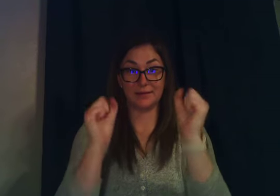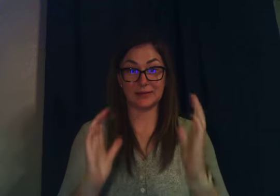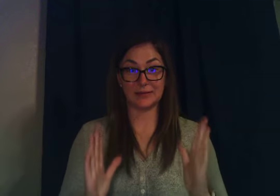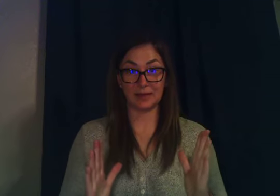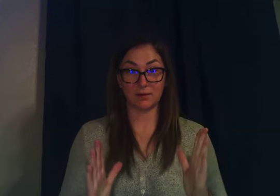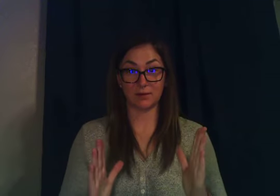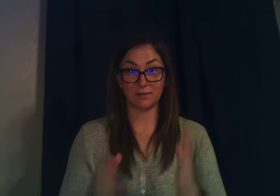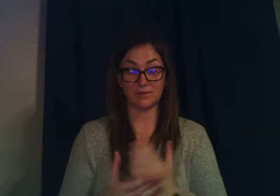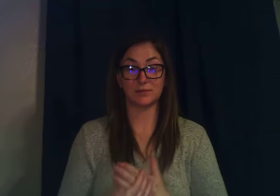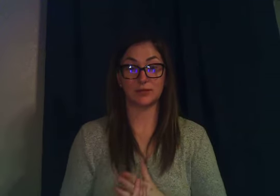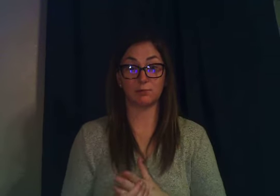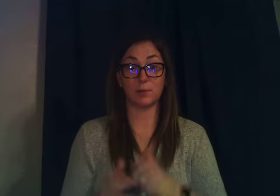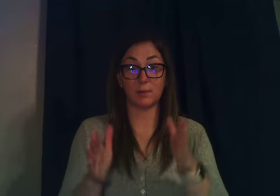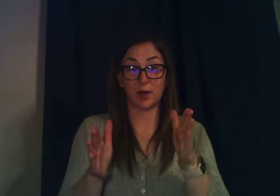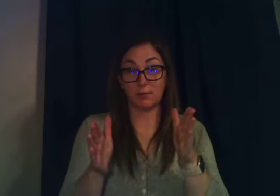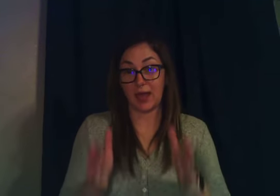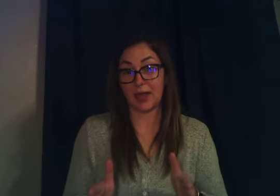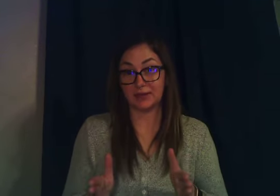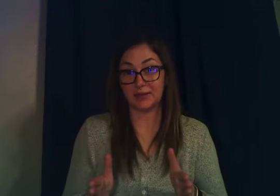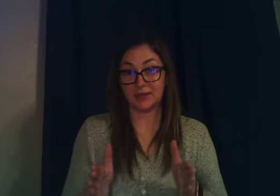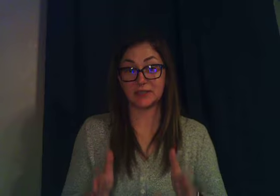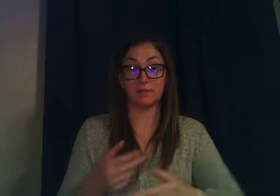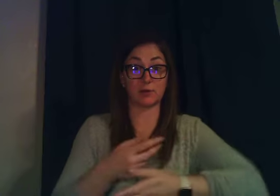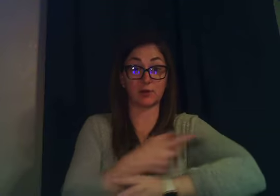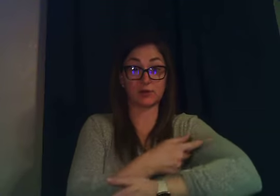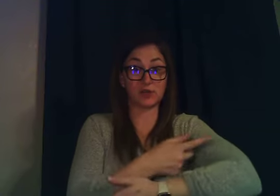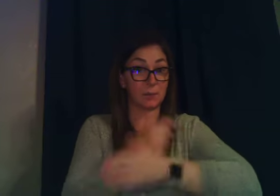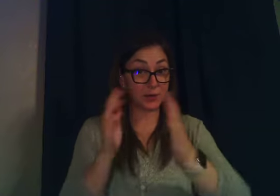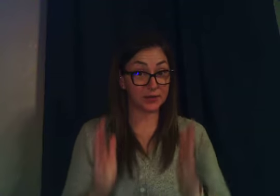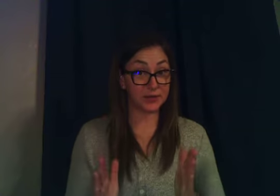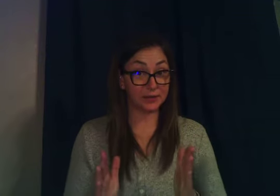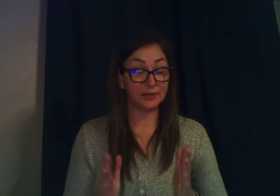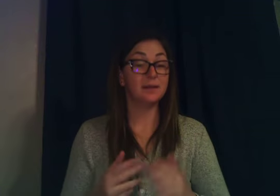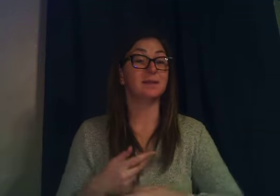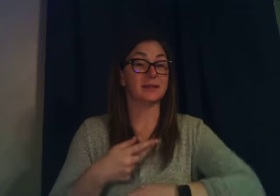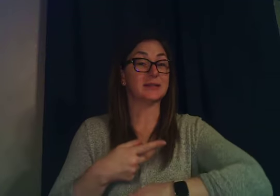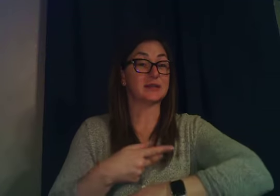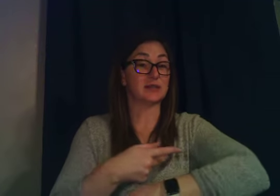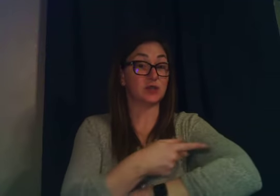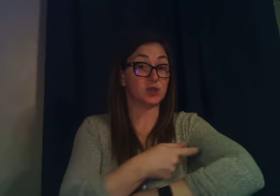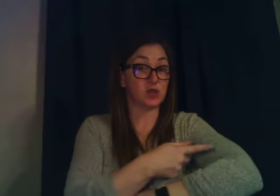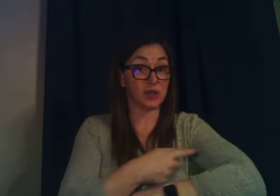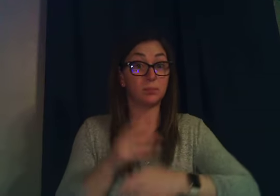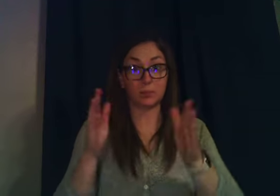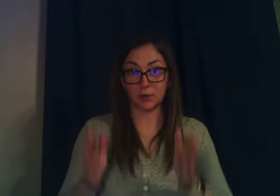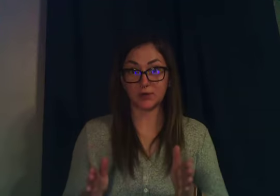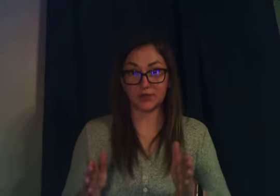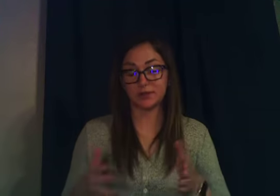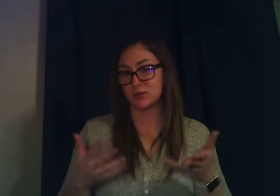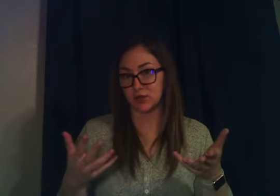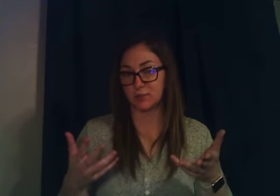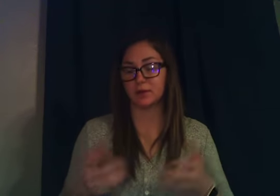Savior. So remember how we added this for shepherd? Because this is sheep, person, shepherd.